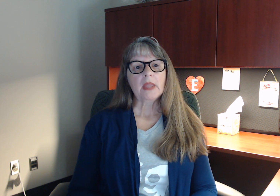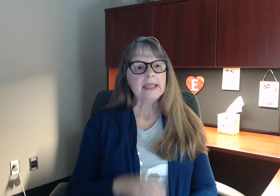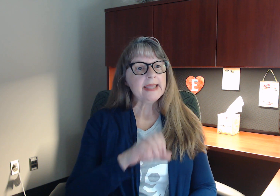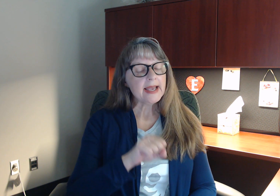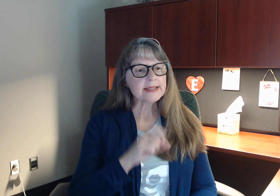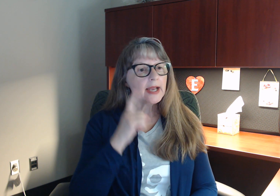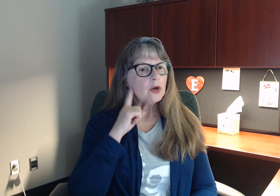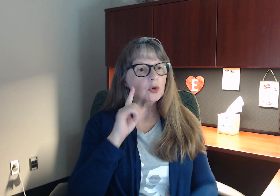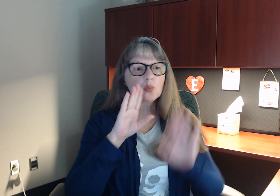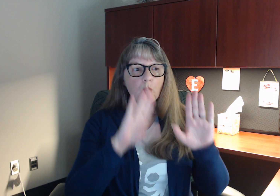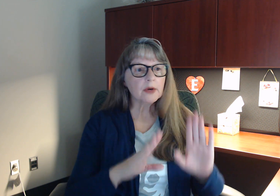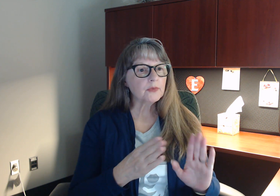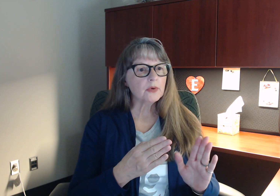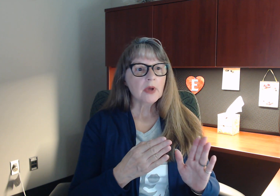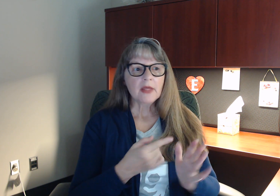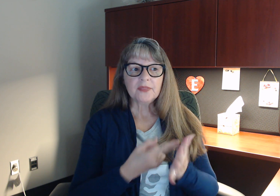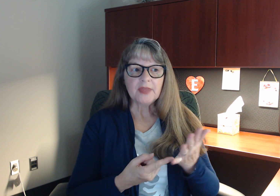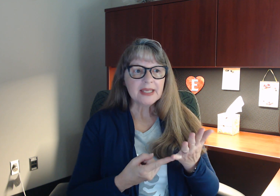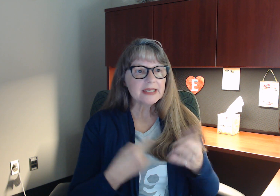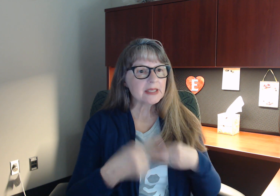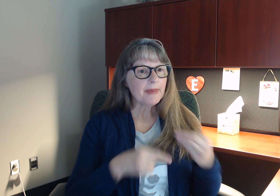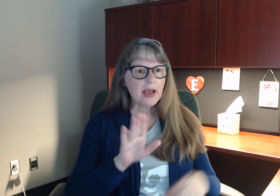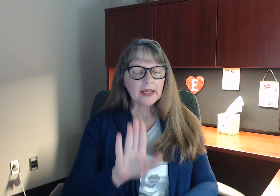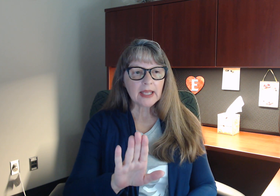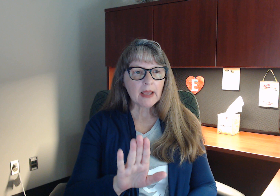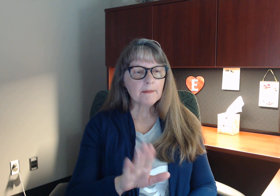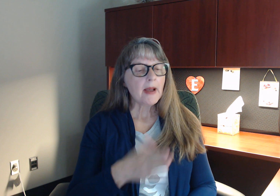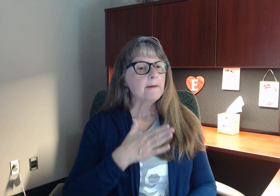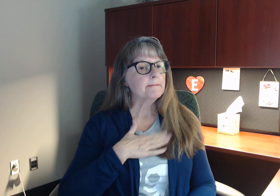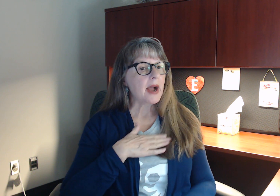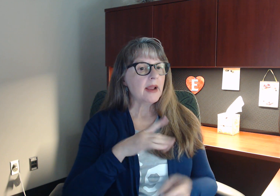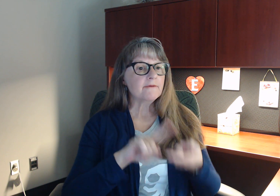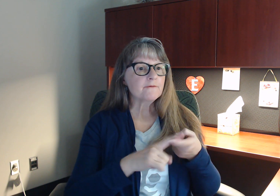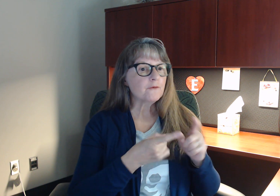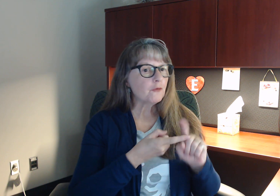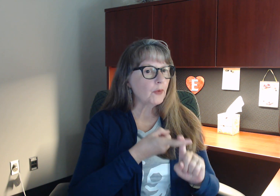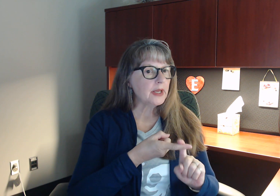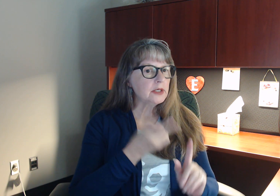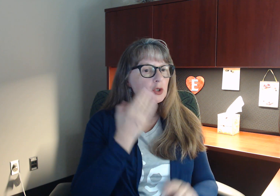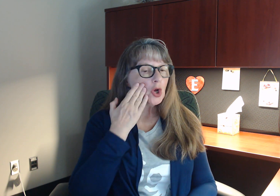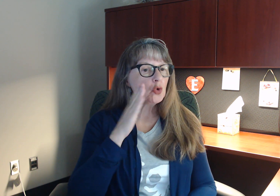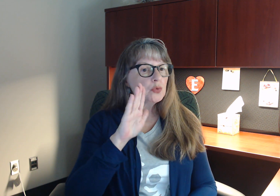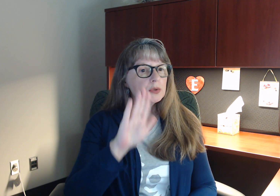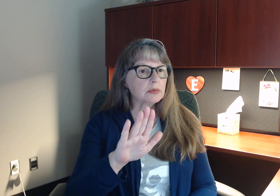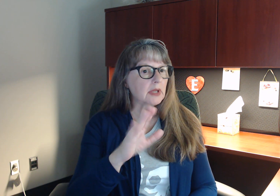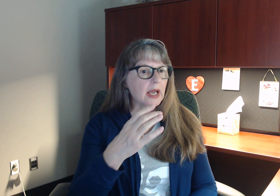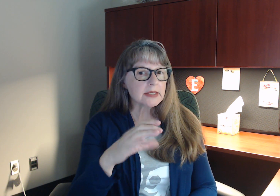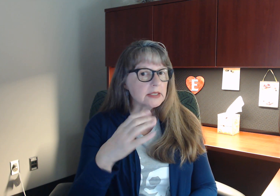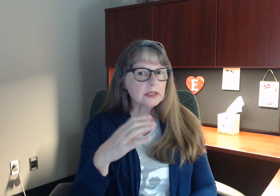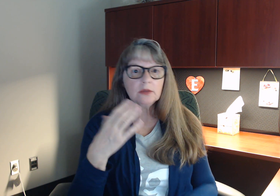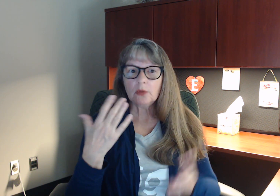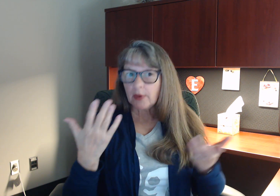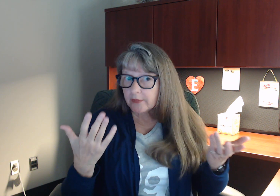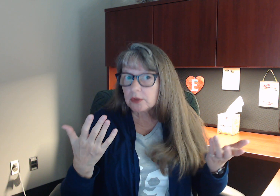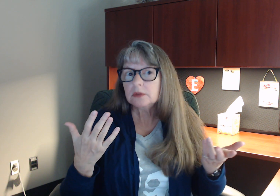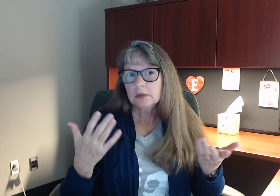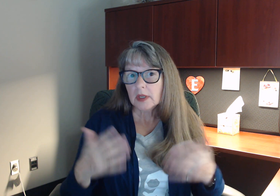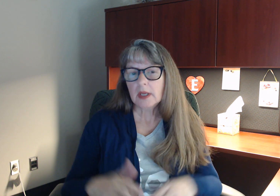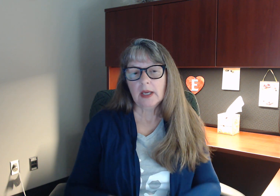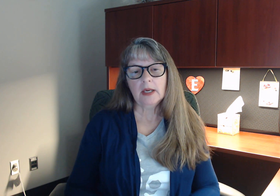Yes, I heard wonderful things about him. My friend knows cousin or whatever, and